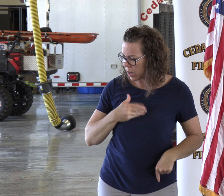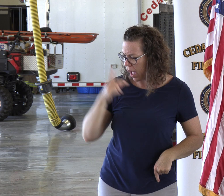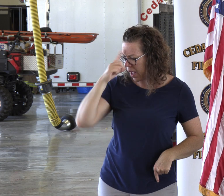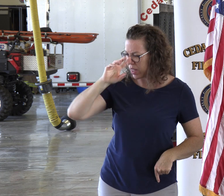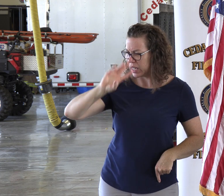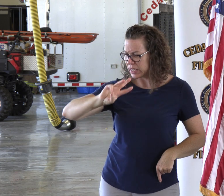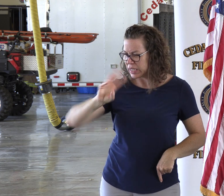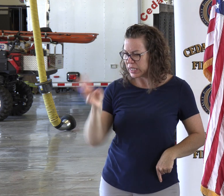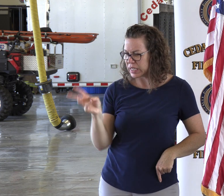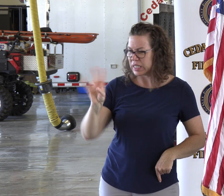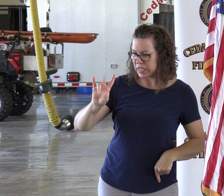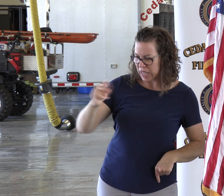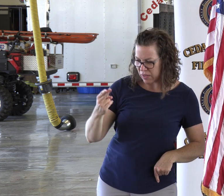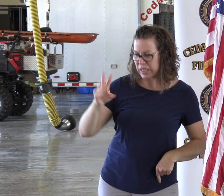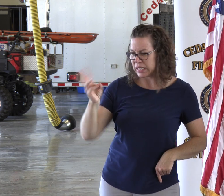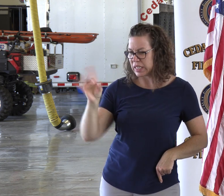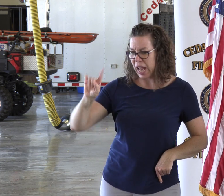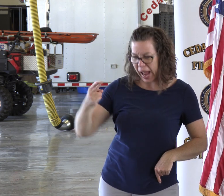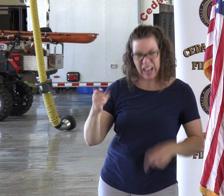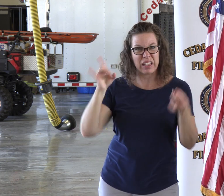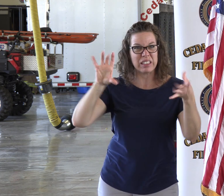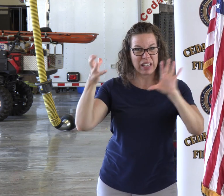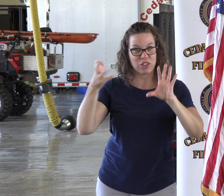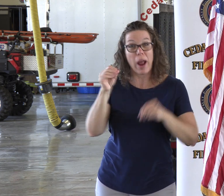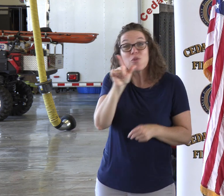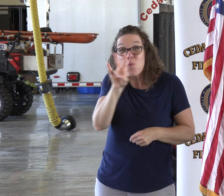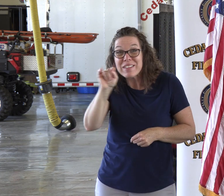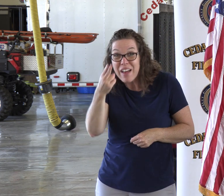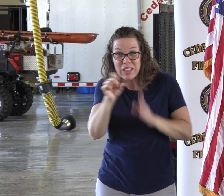or 68th disaster in the 27th state.